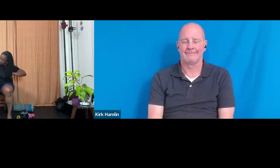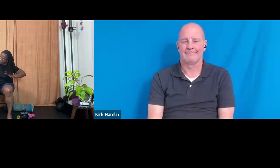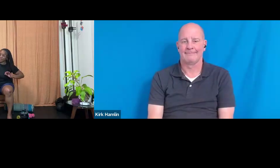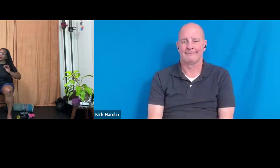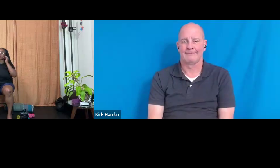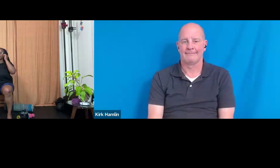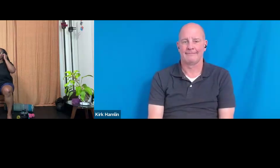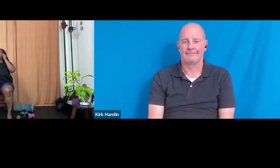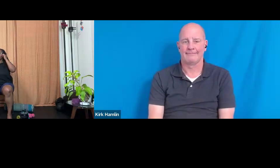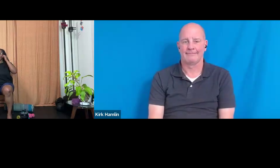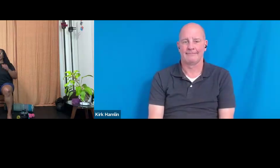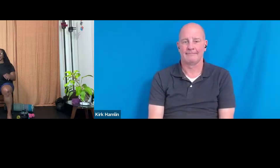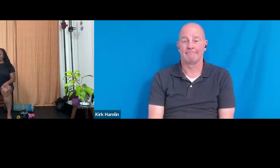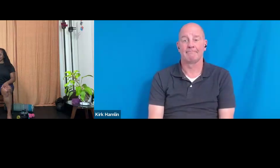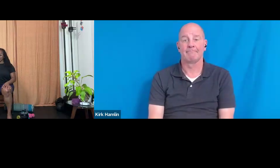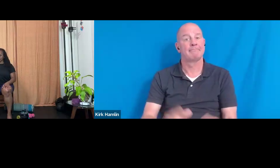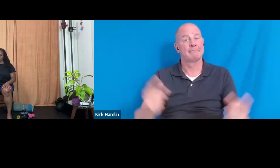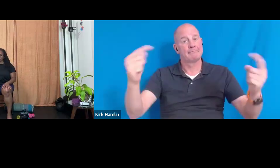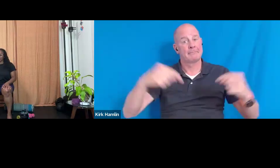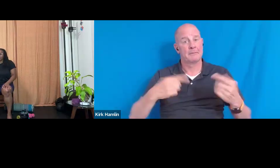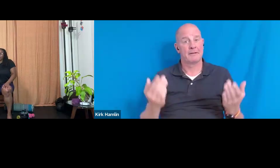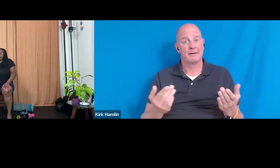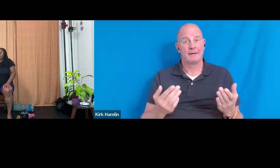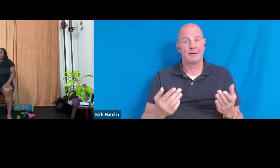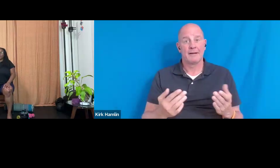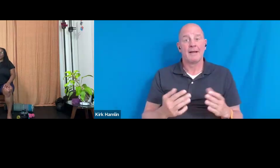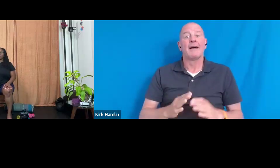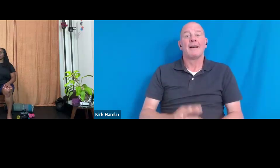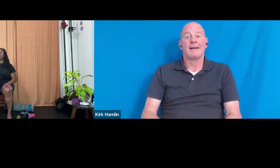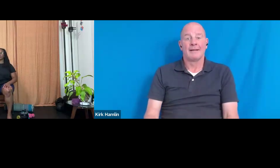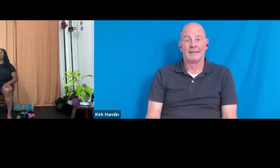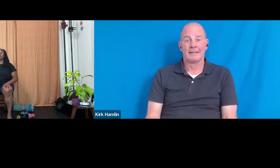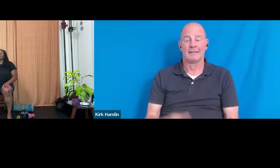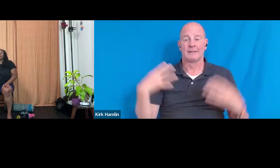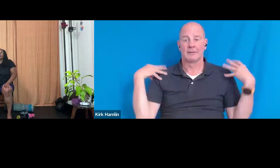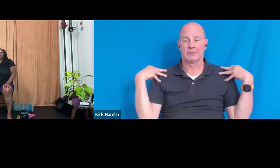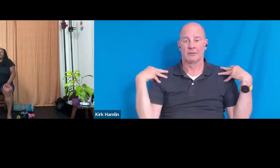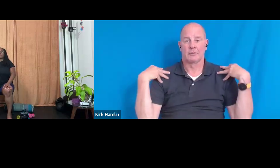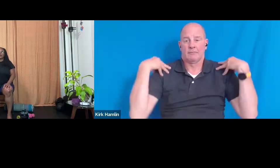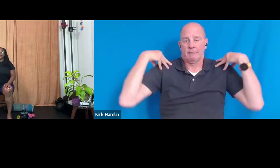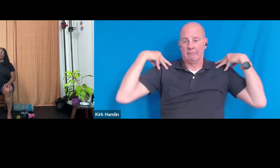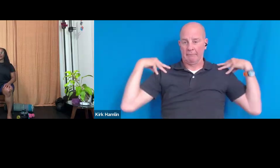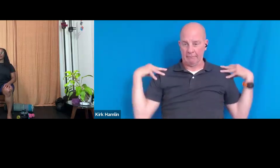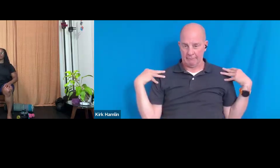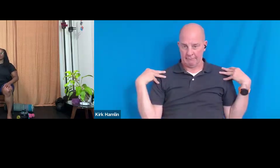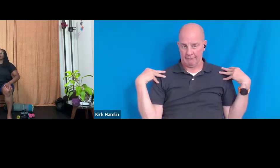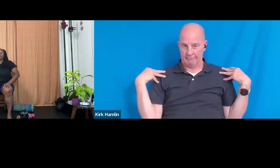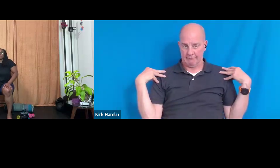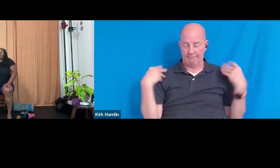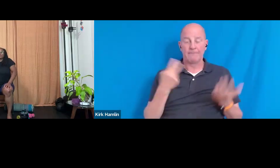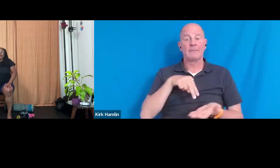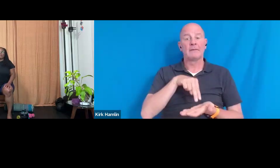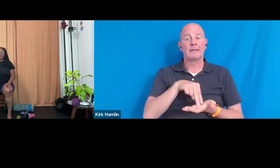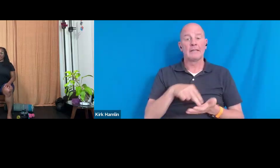And let's all meet back in the middle. Let's do some shoulder rolls. So if you're upright, roll